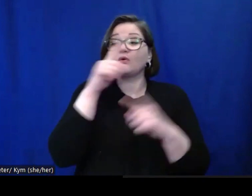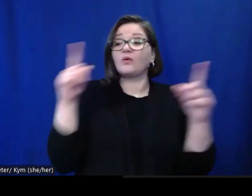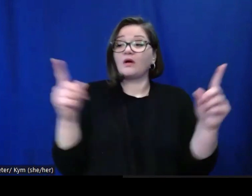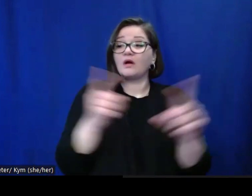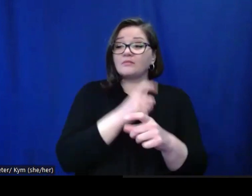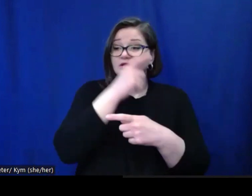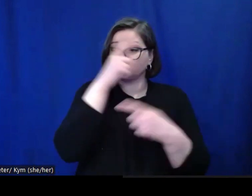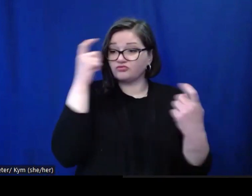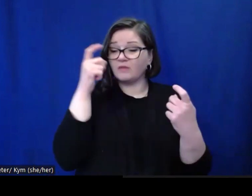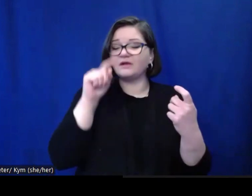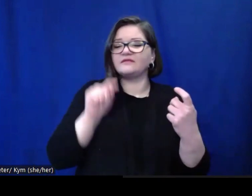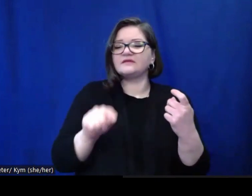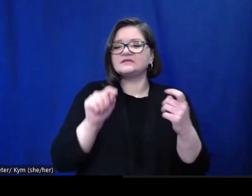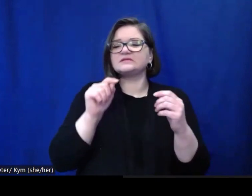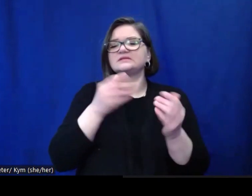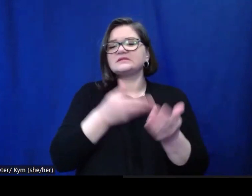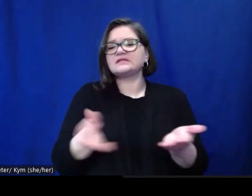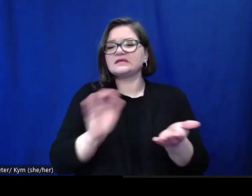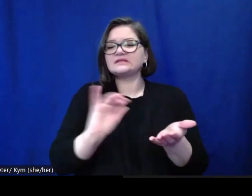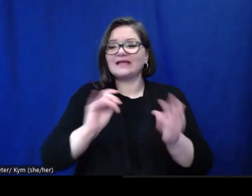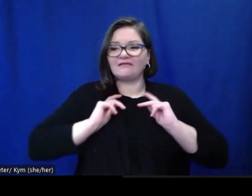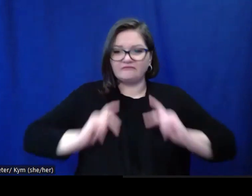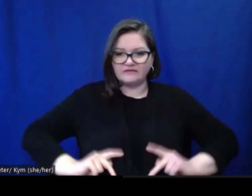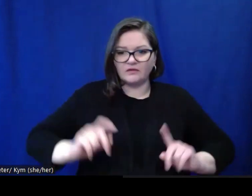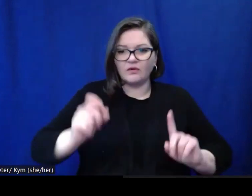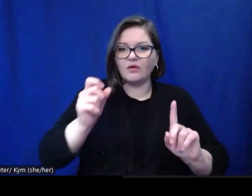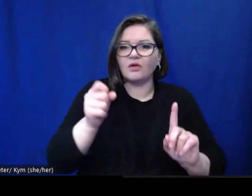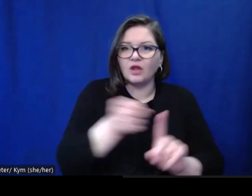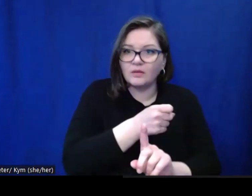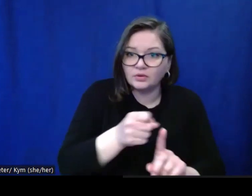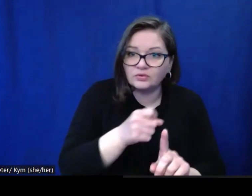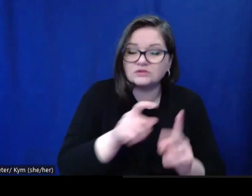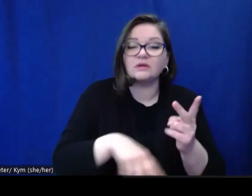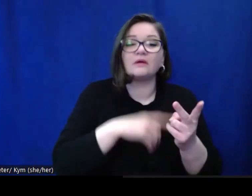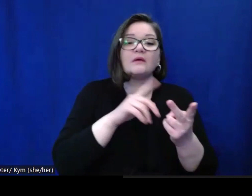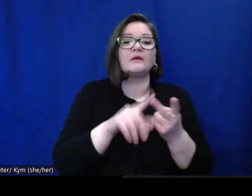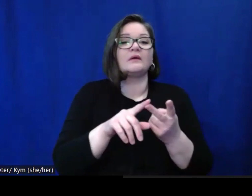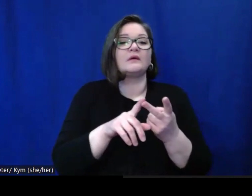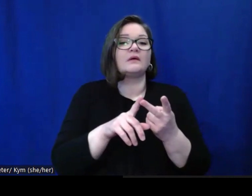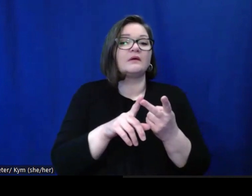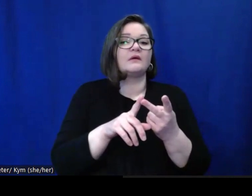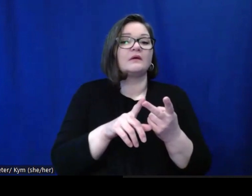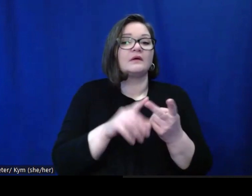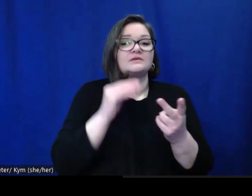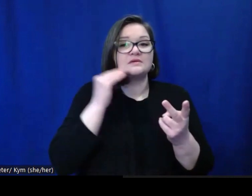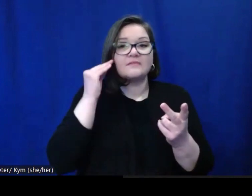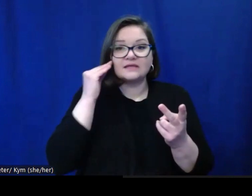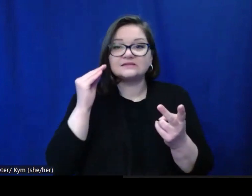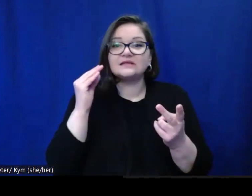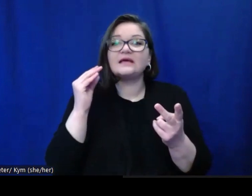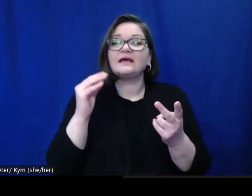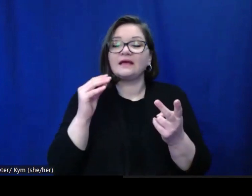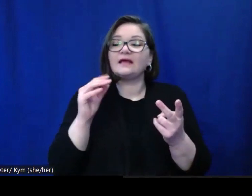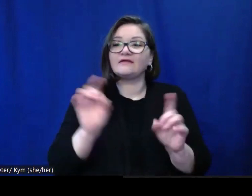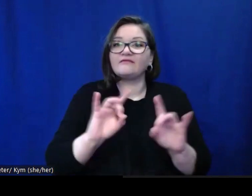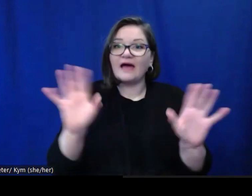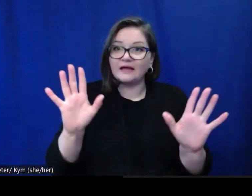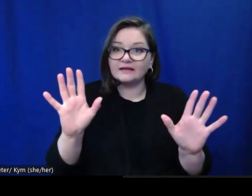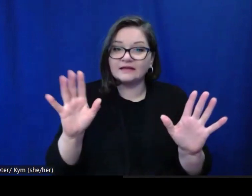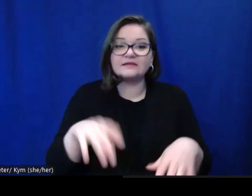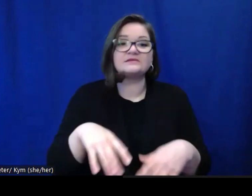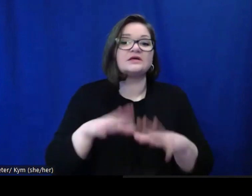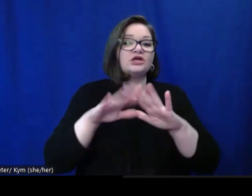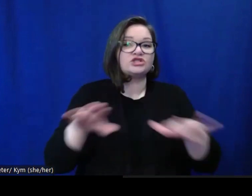we're looking at things like physical abuse. We're looking at domestic violence. We are looking at